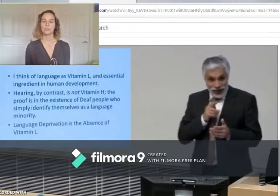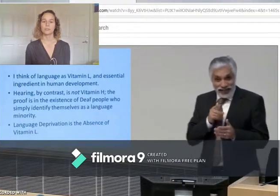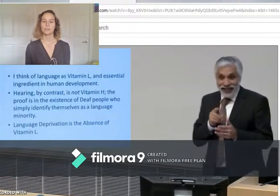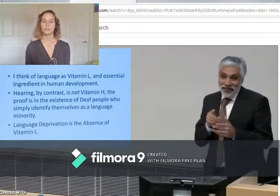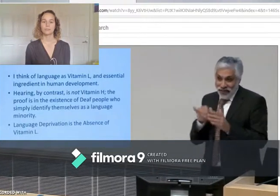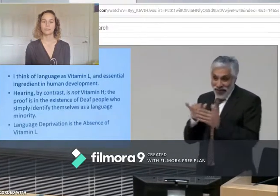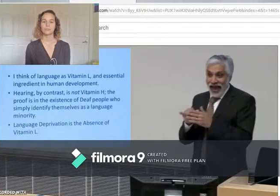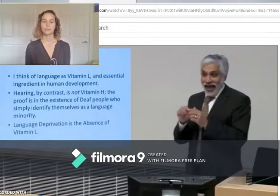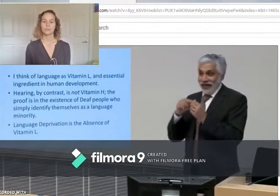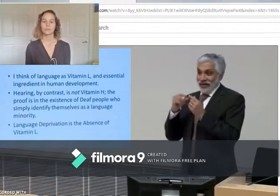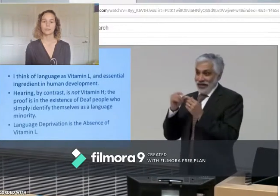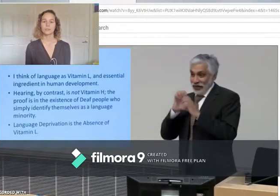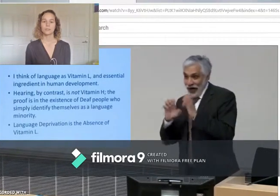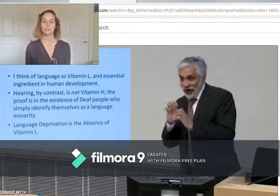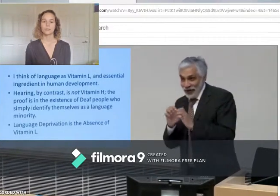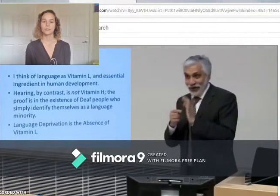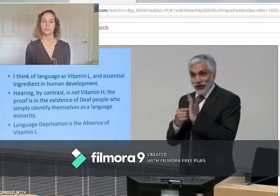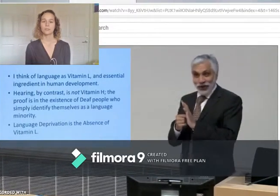gestures.